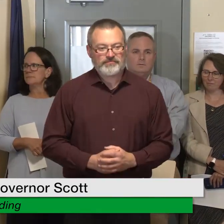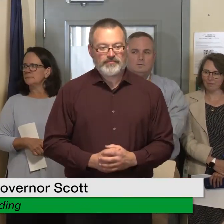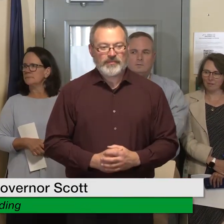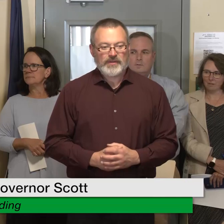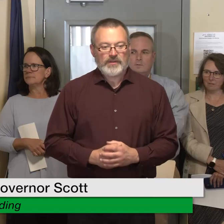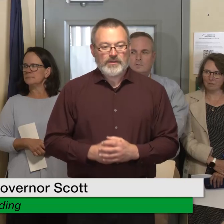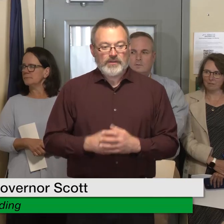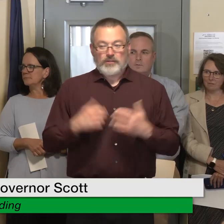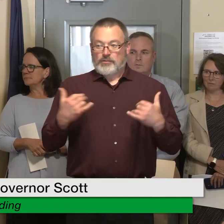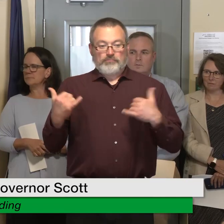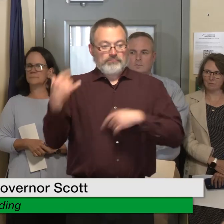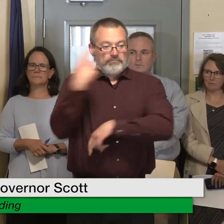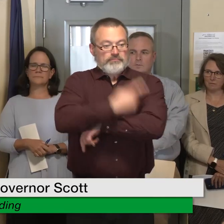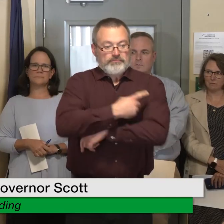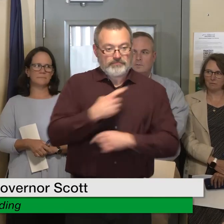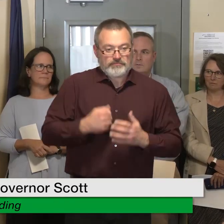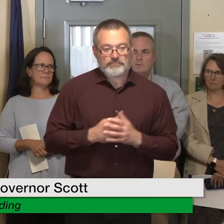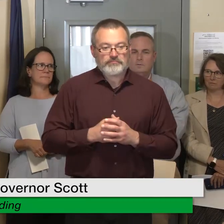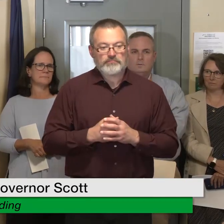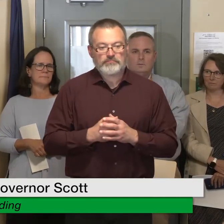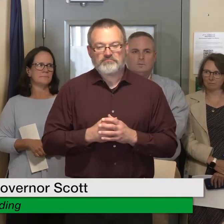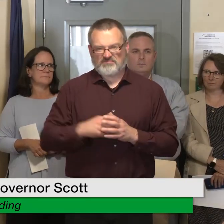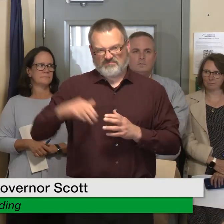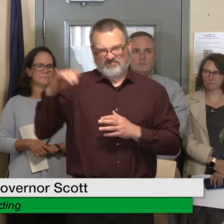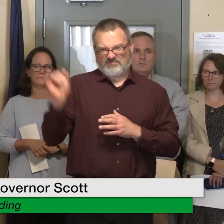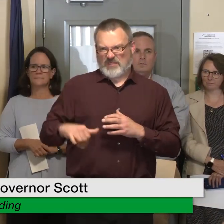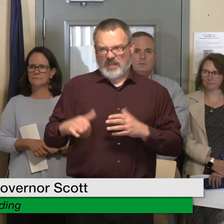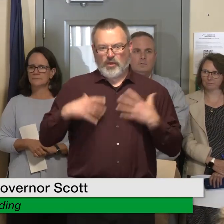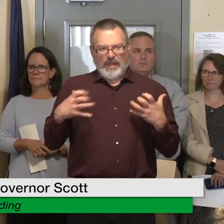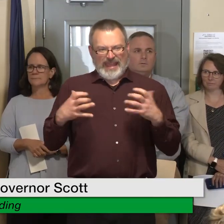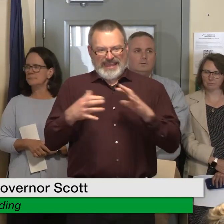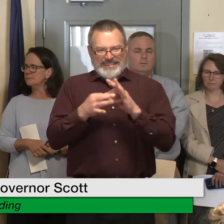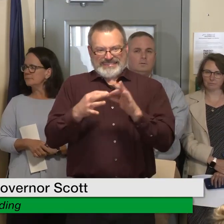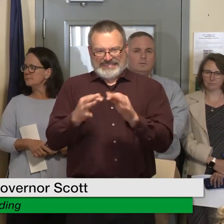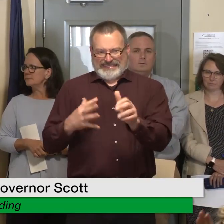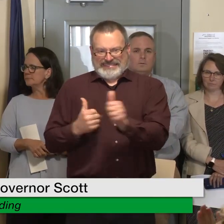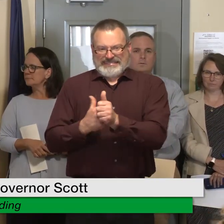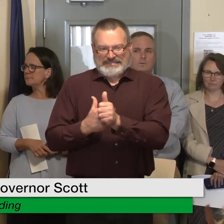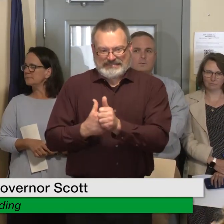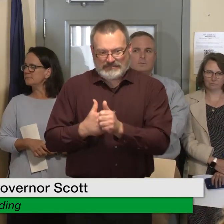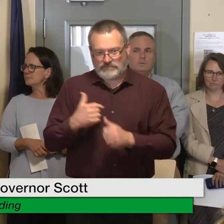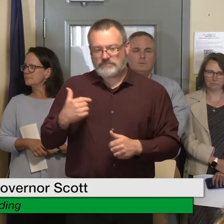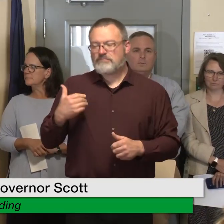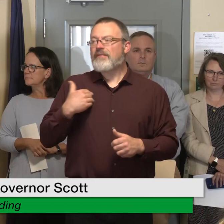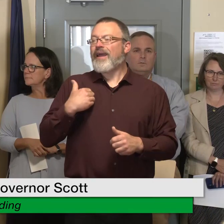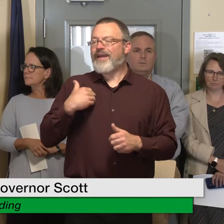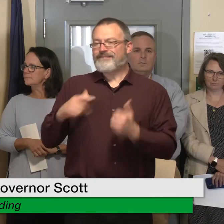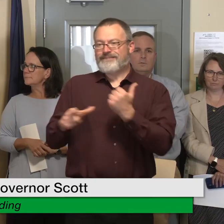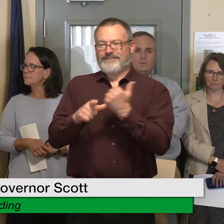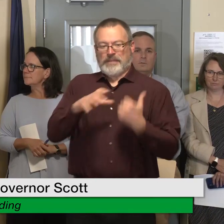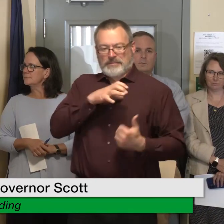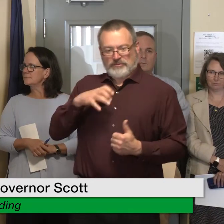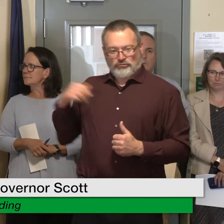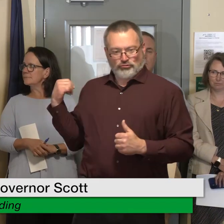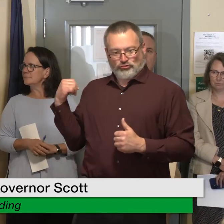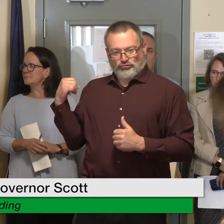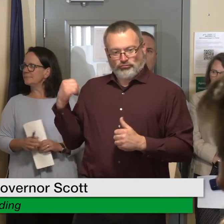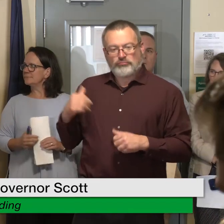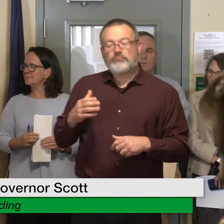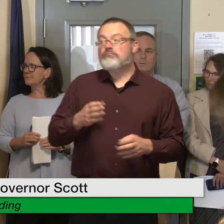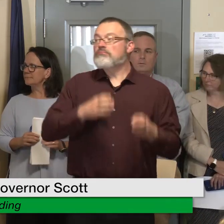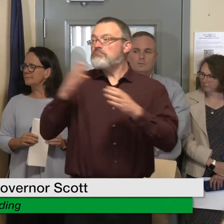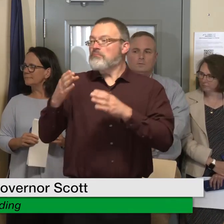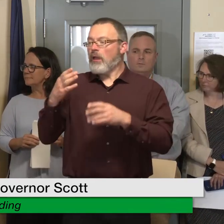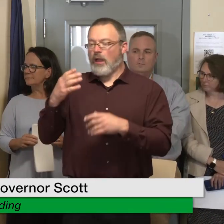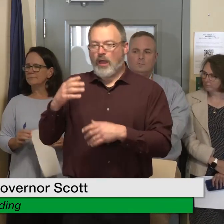Today, we'll have a situational update from Deputy Commissioner Batesy, a transportation update from Secretary Flynn, and an